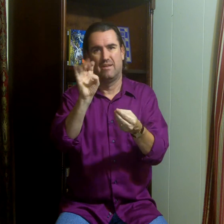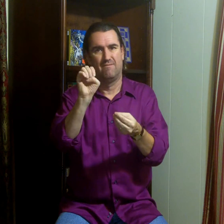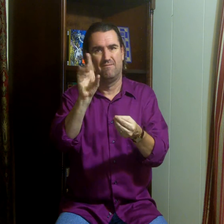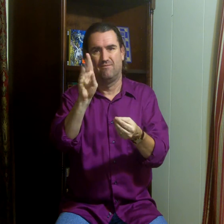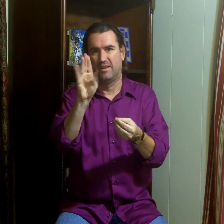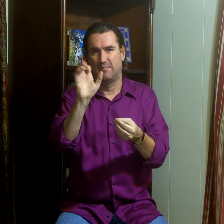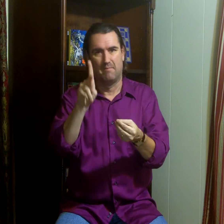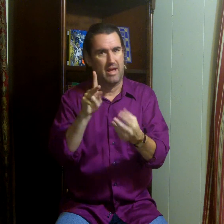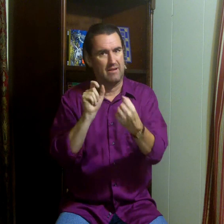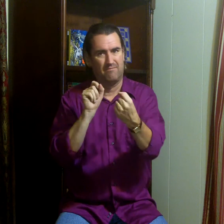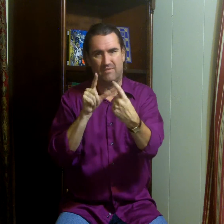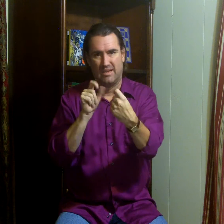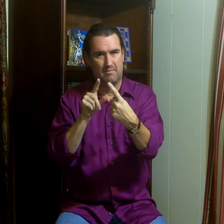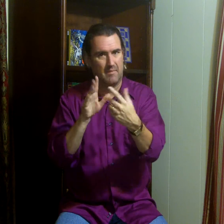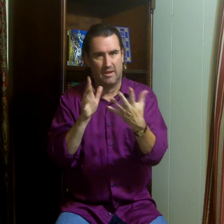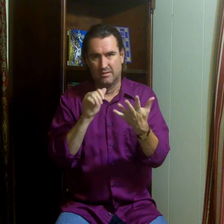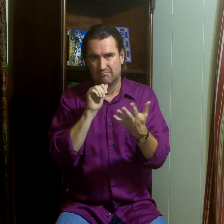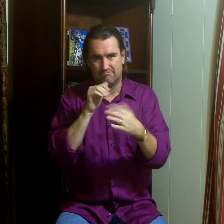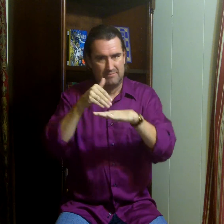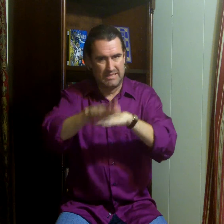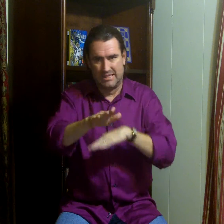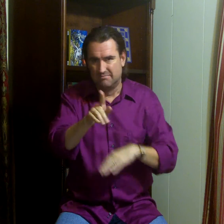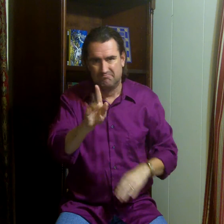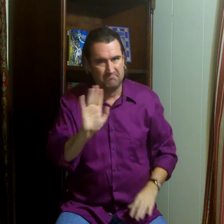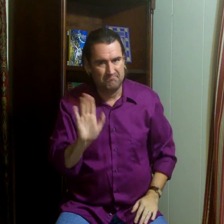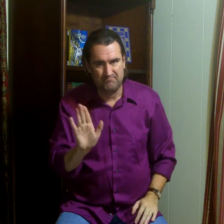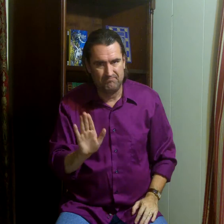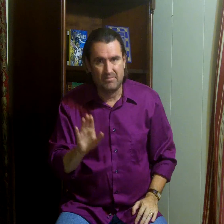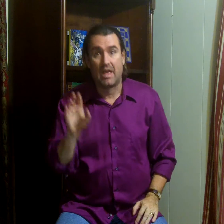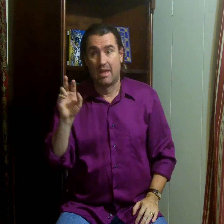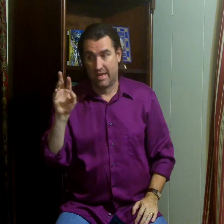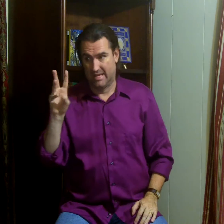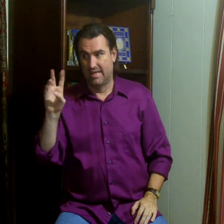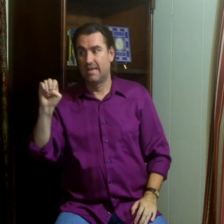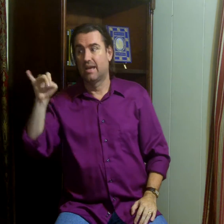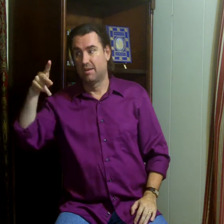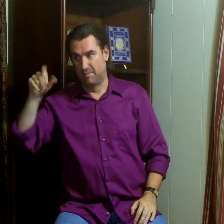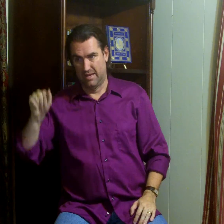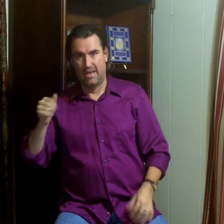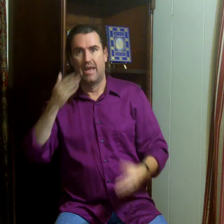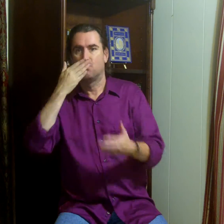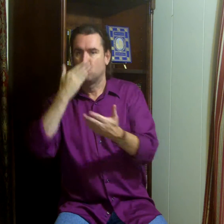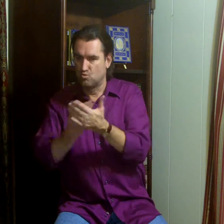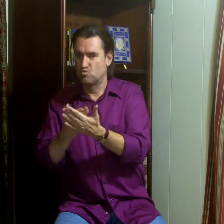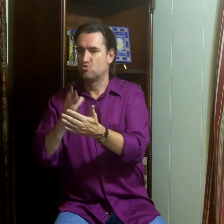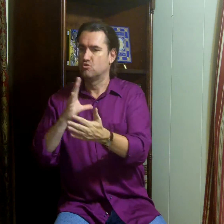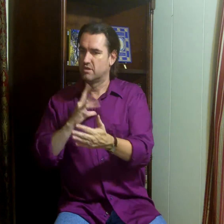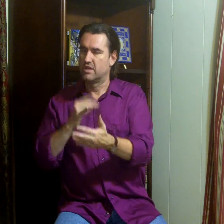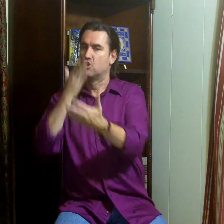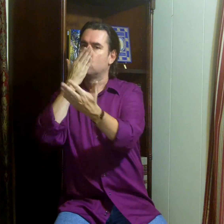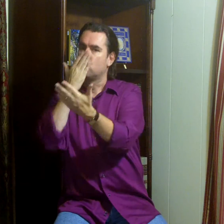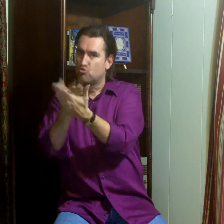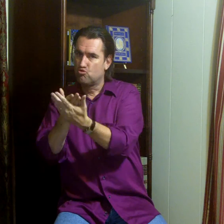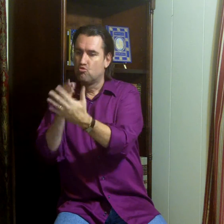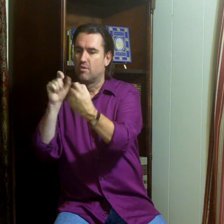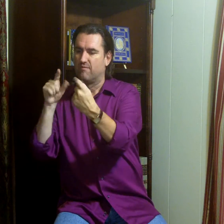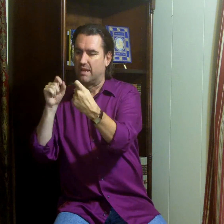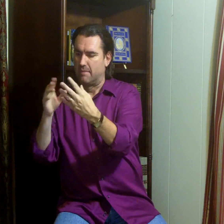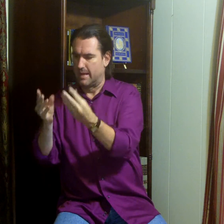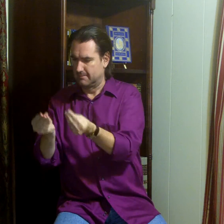about EIPA is they give you detailed feedback to help you know really how you're being perceived by your deaf